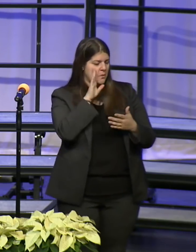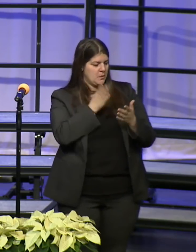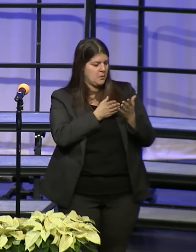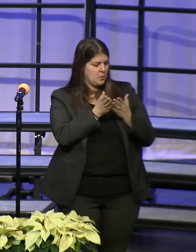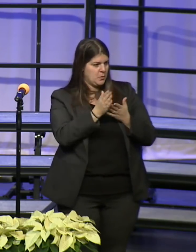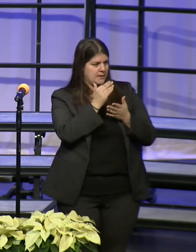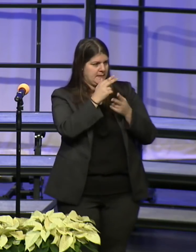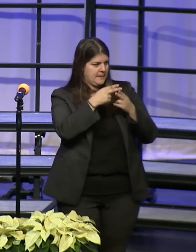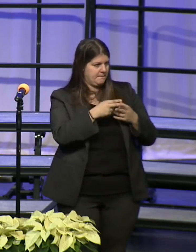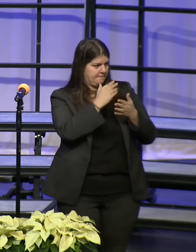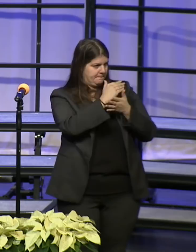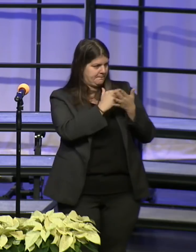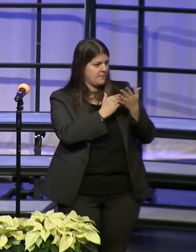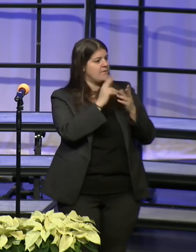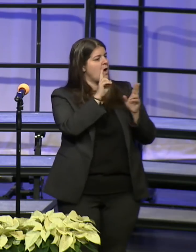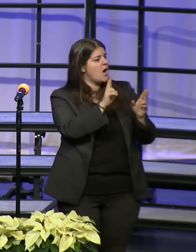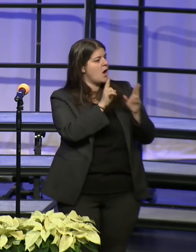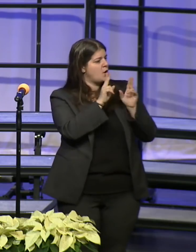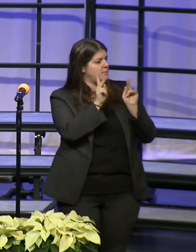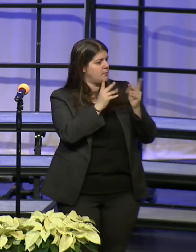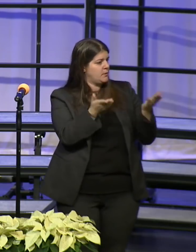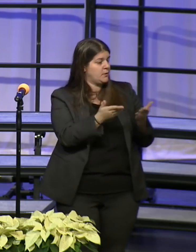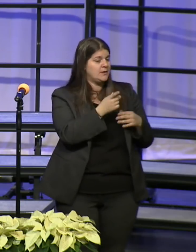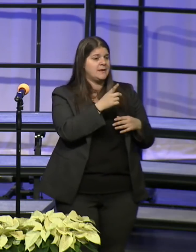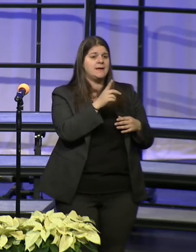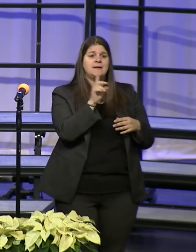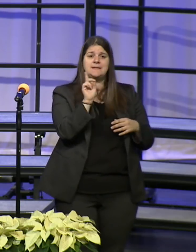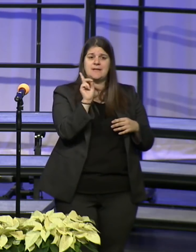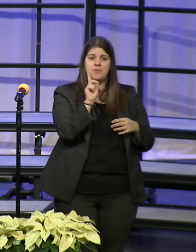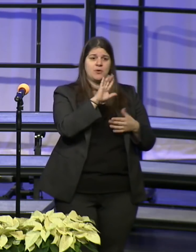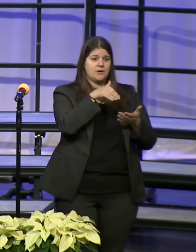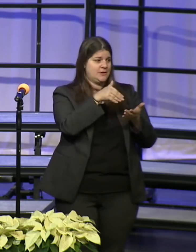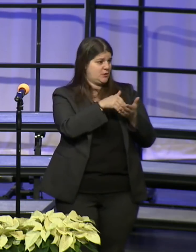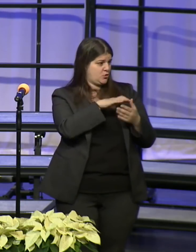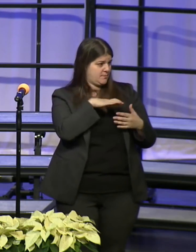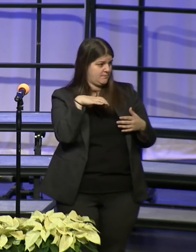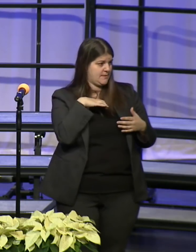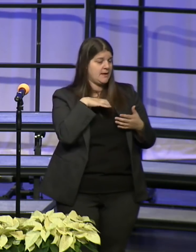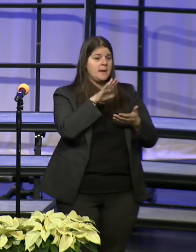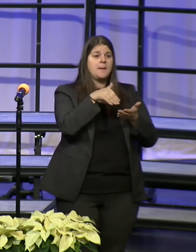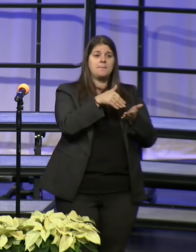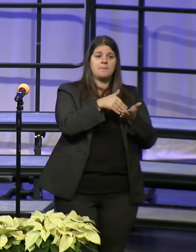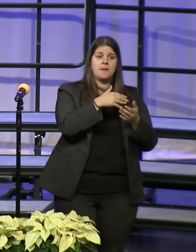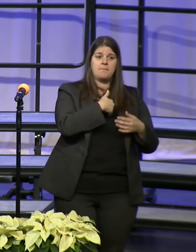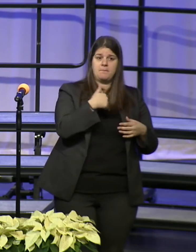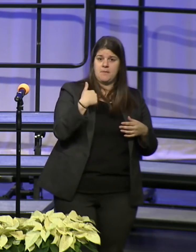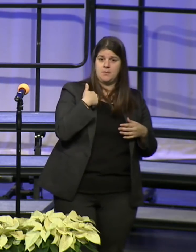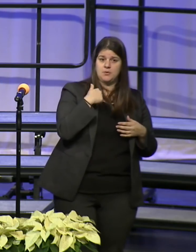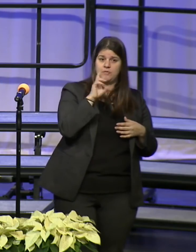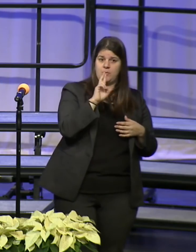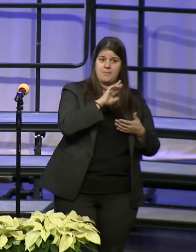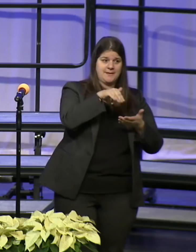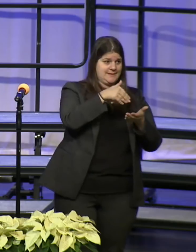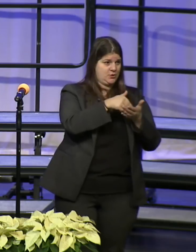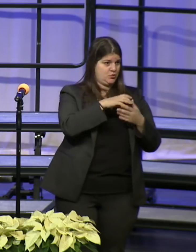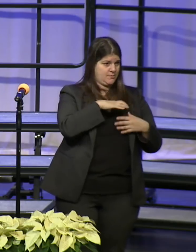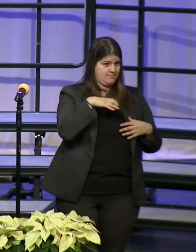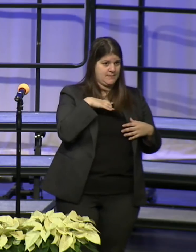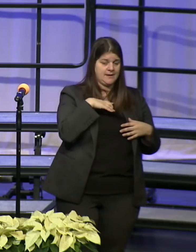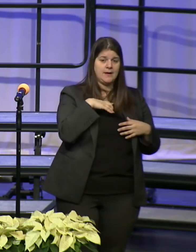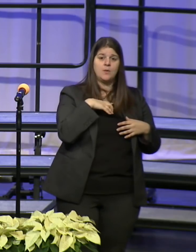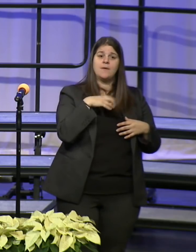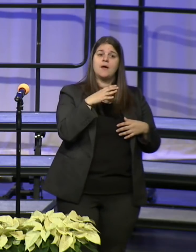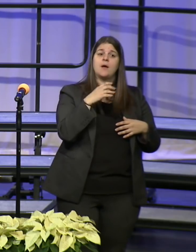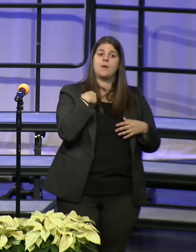the members of the Democratic Central Committee, members of the Republican Central Committee. We have county government cabinet